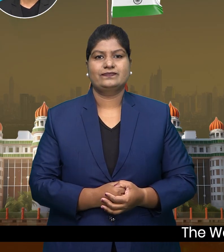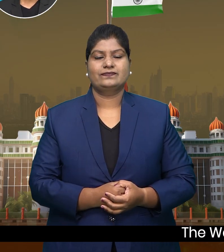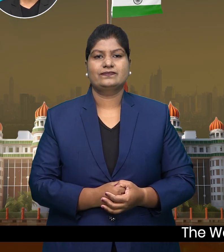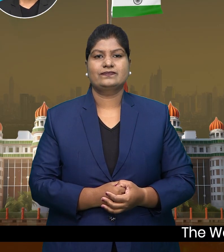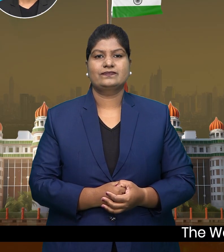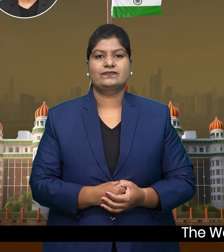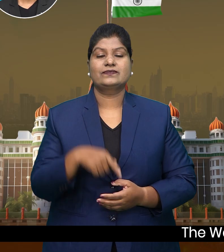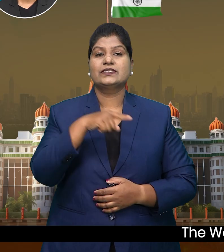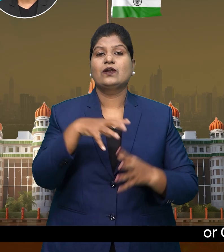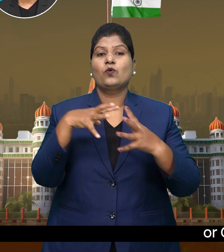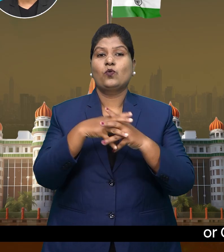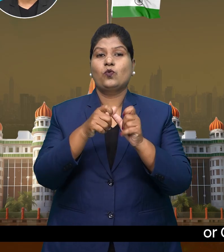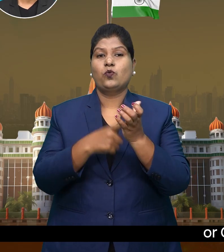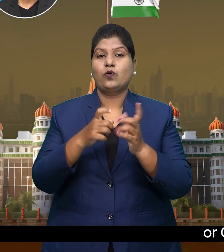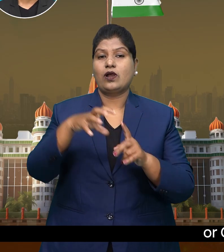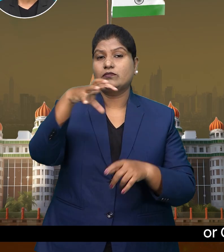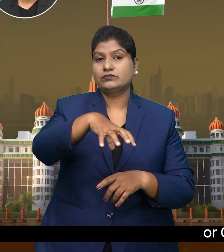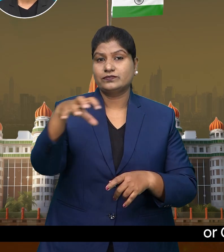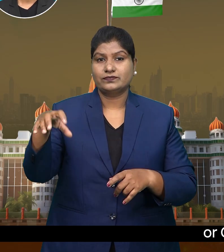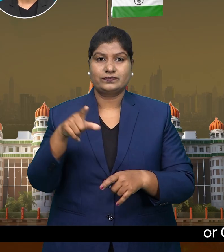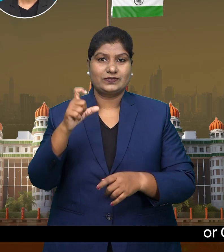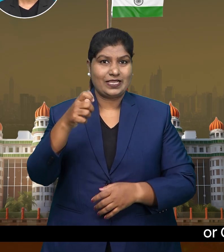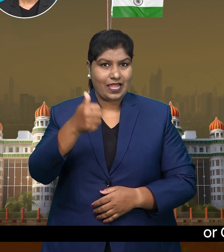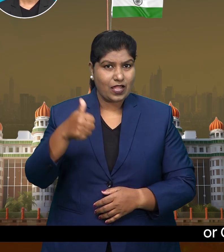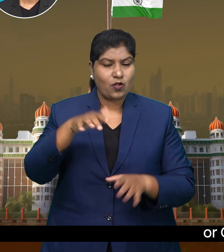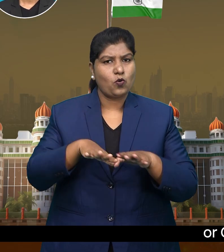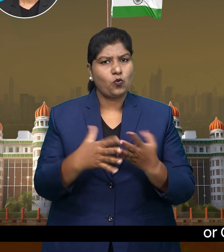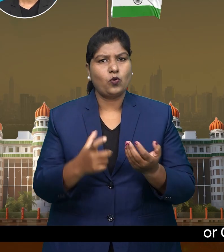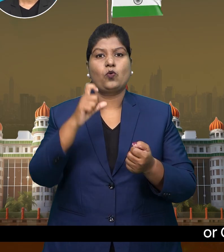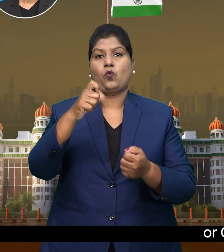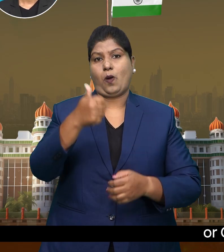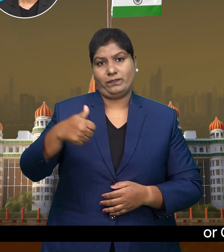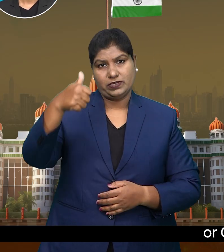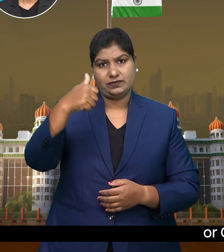The ward councillors or corporators